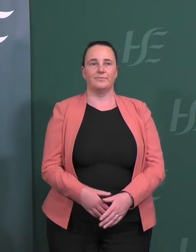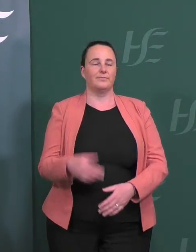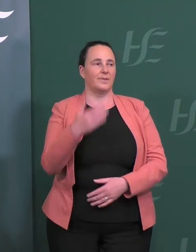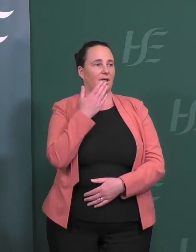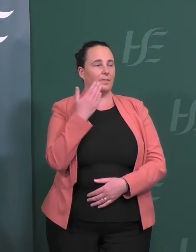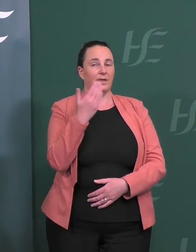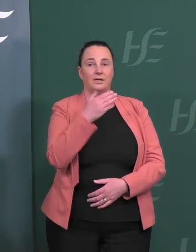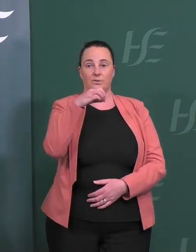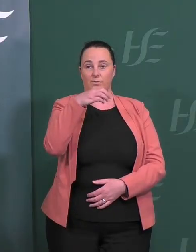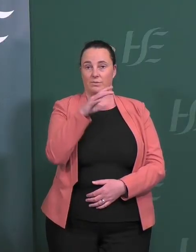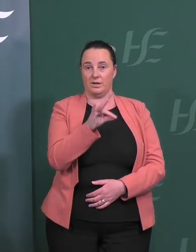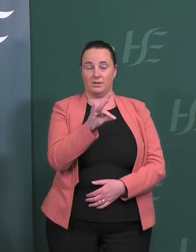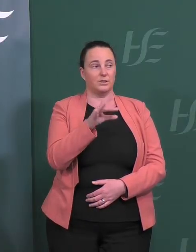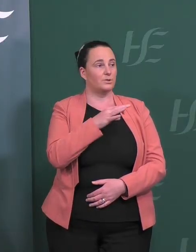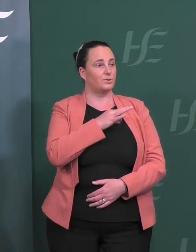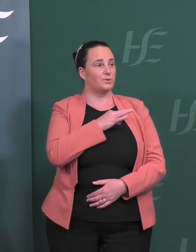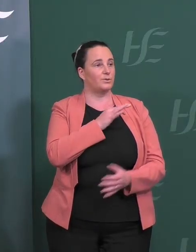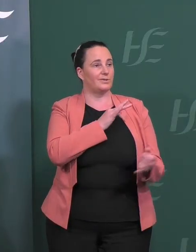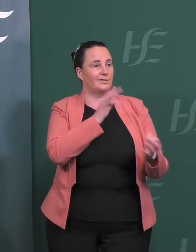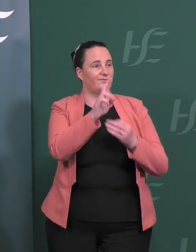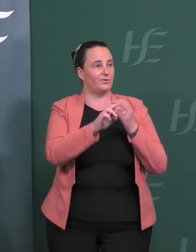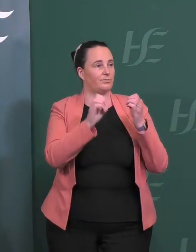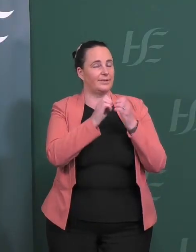Thanks, Mark, and good afternoon, everybody.